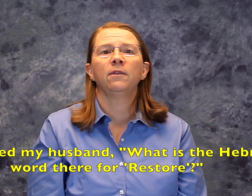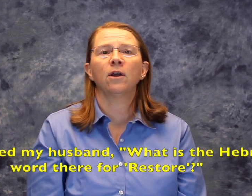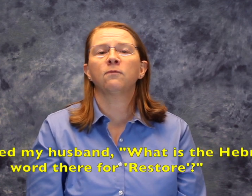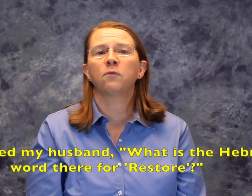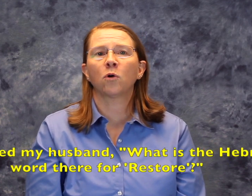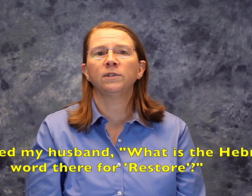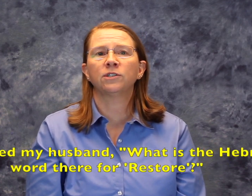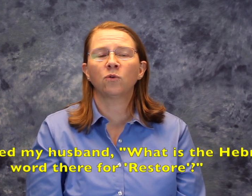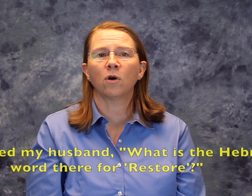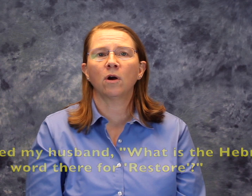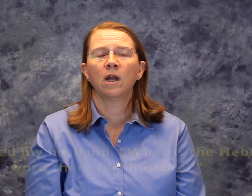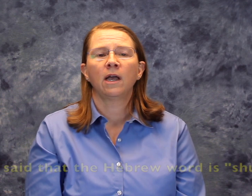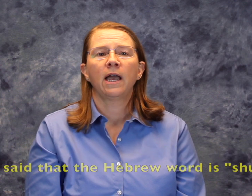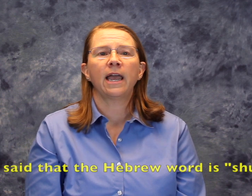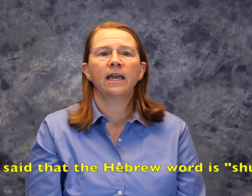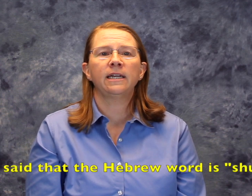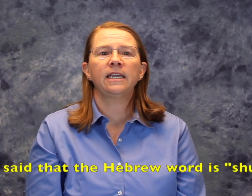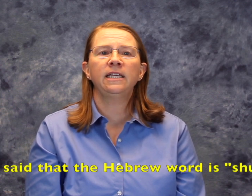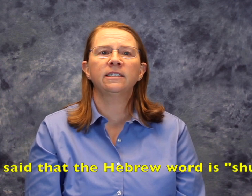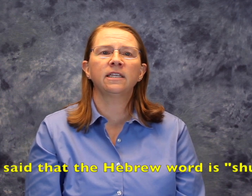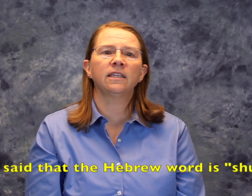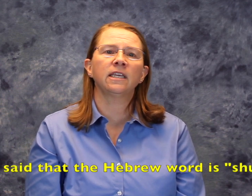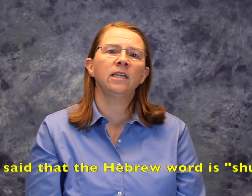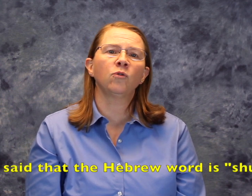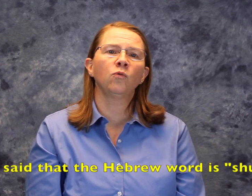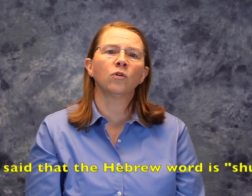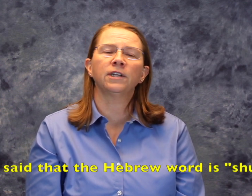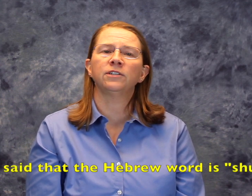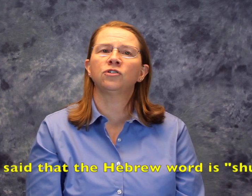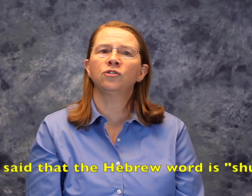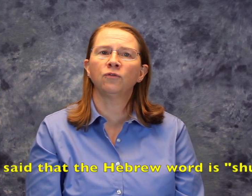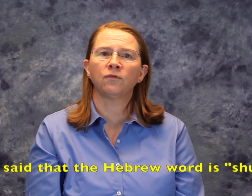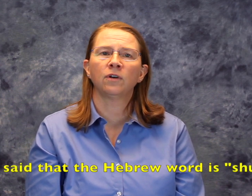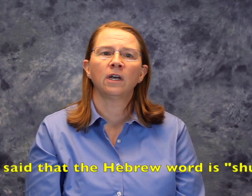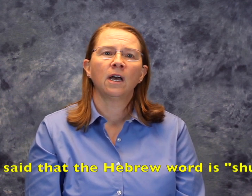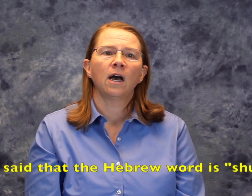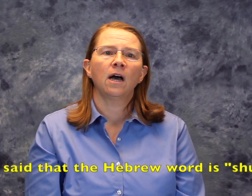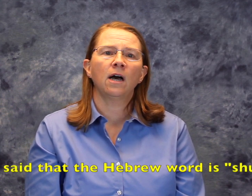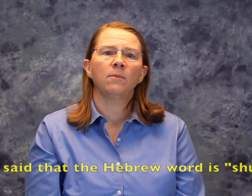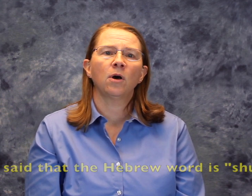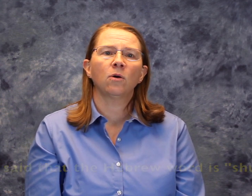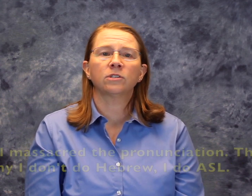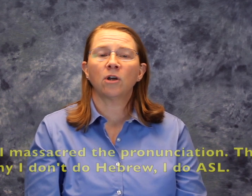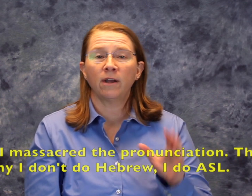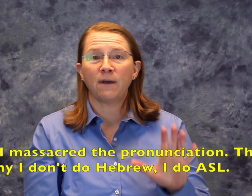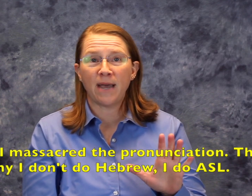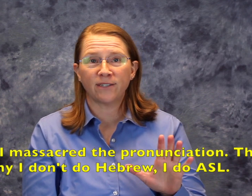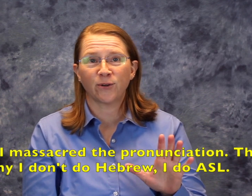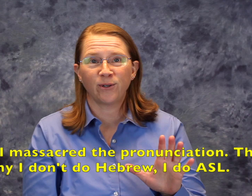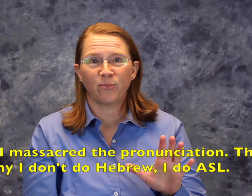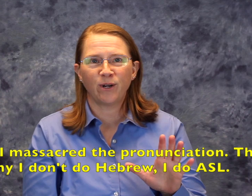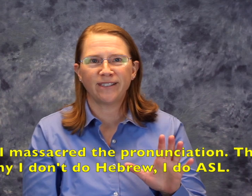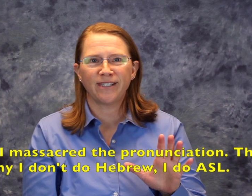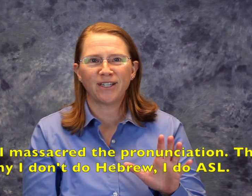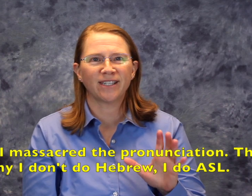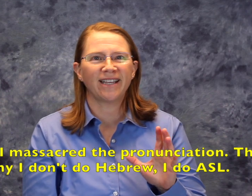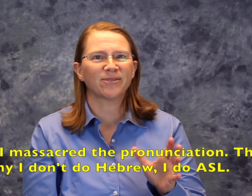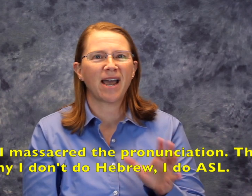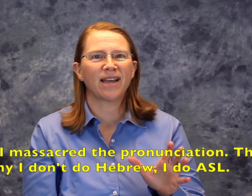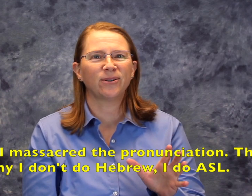there for restore? And he said that the Hebrew word is shuf. Sorry if I massacred the pronunciation, that's why I don't